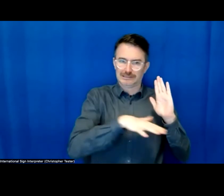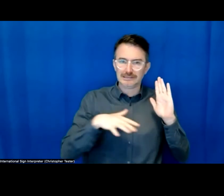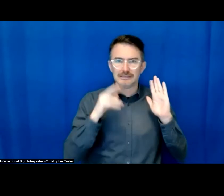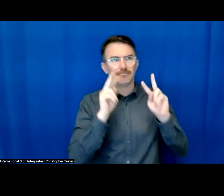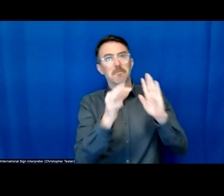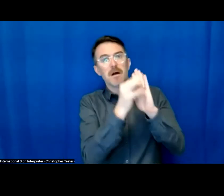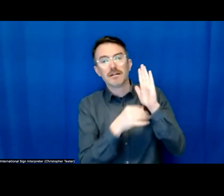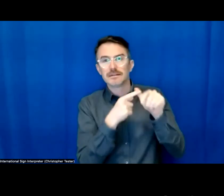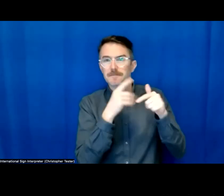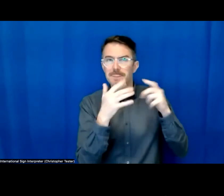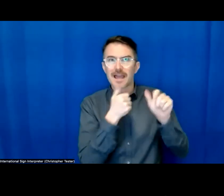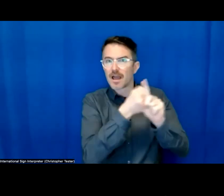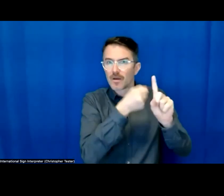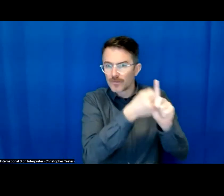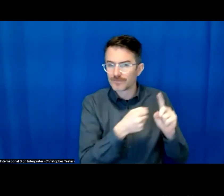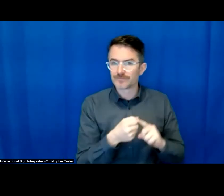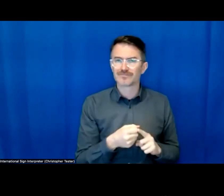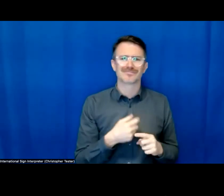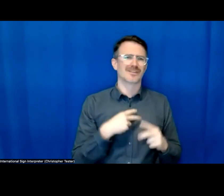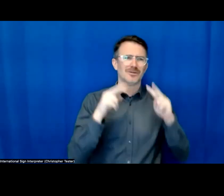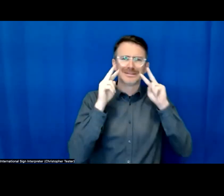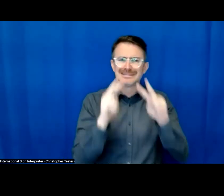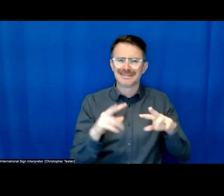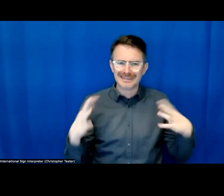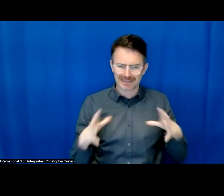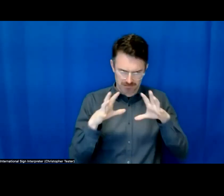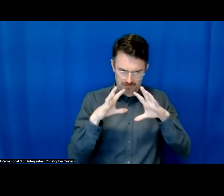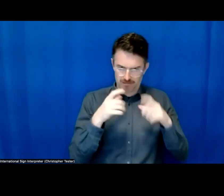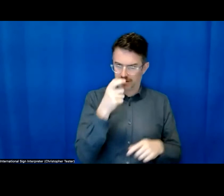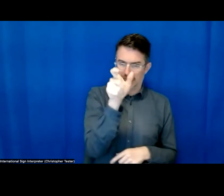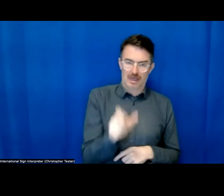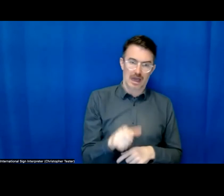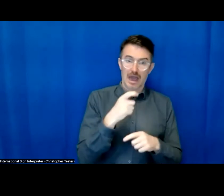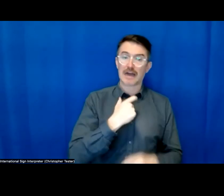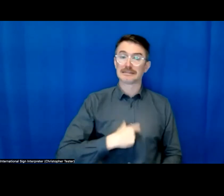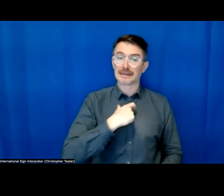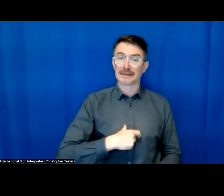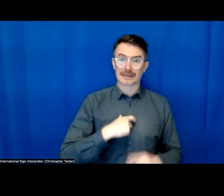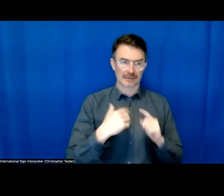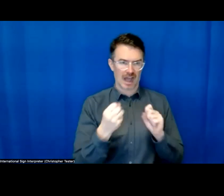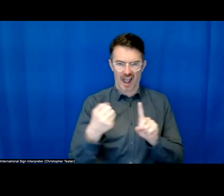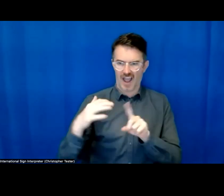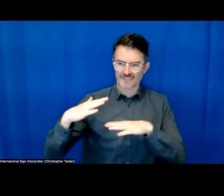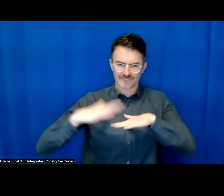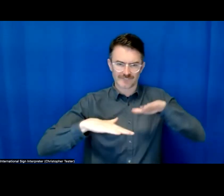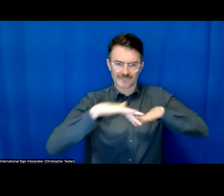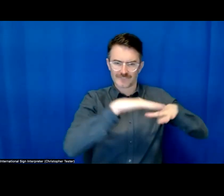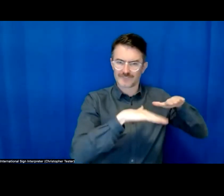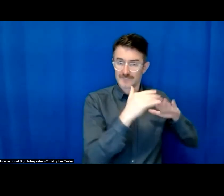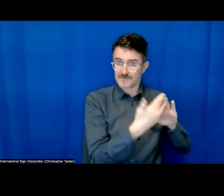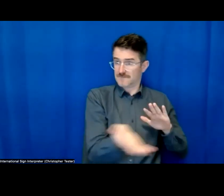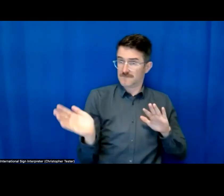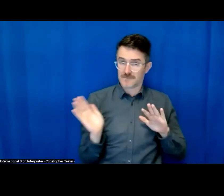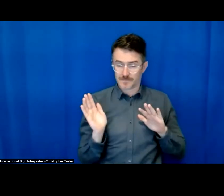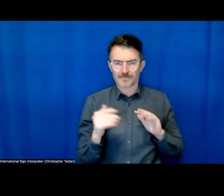lived experience highlights that climate change impacts are in our daily lives and realities. Today, we